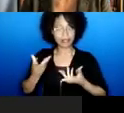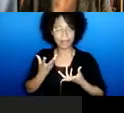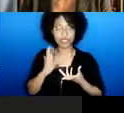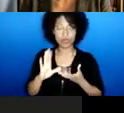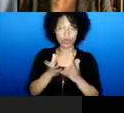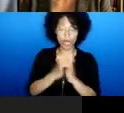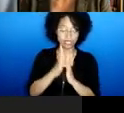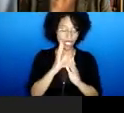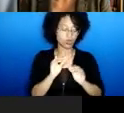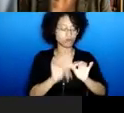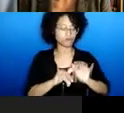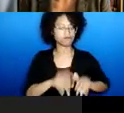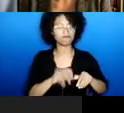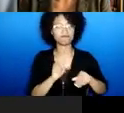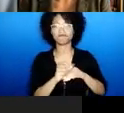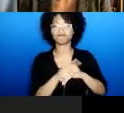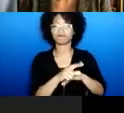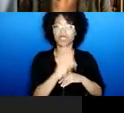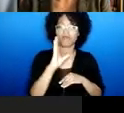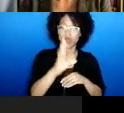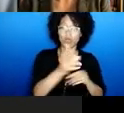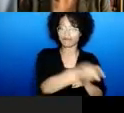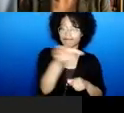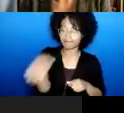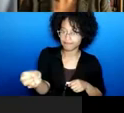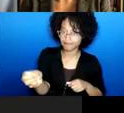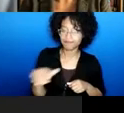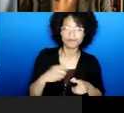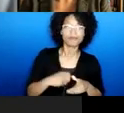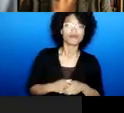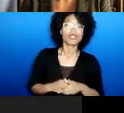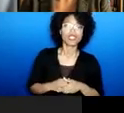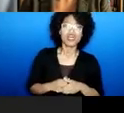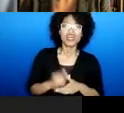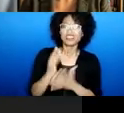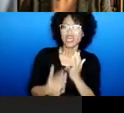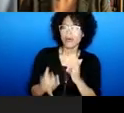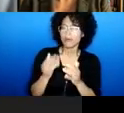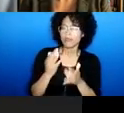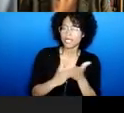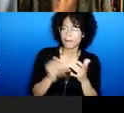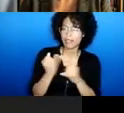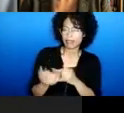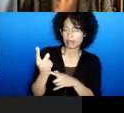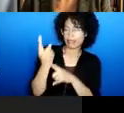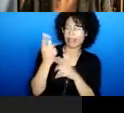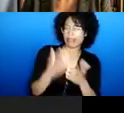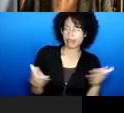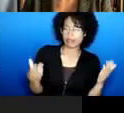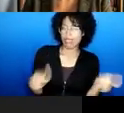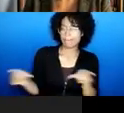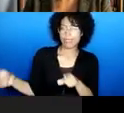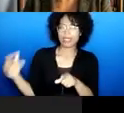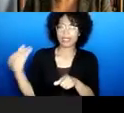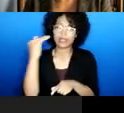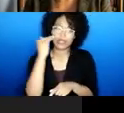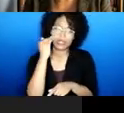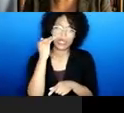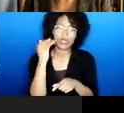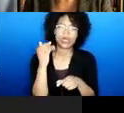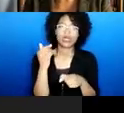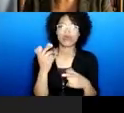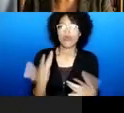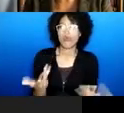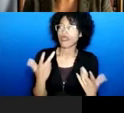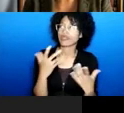You also, you know, we thought as well about some of those impromptu things that might happen, the networking, or some of your panelists all